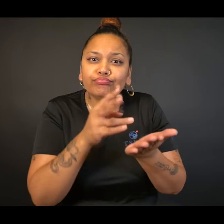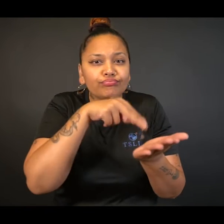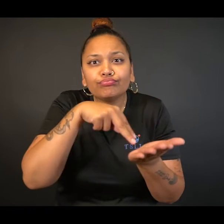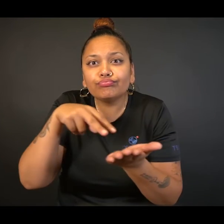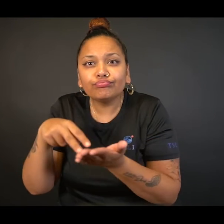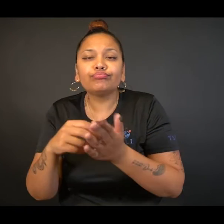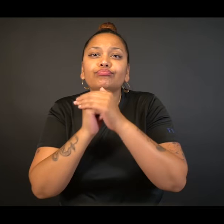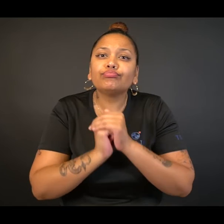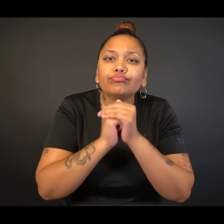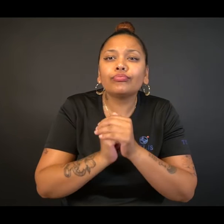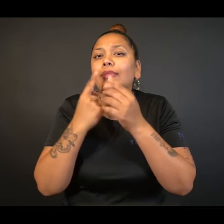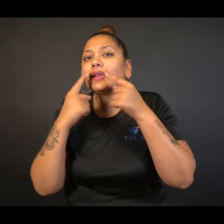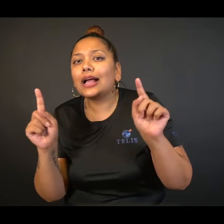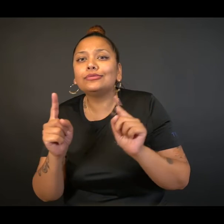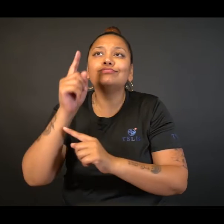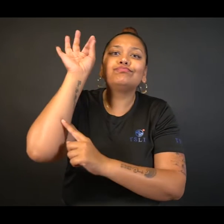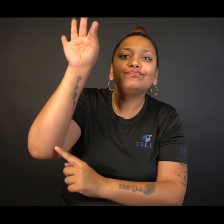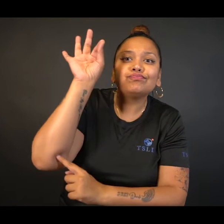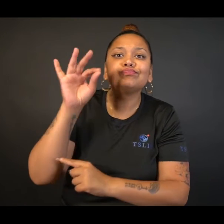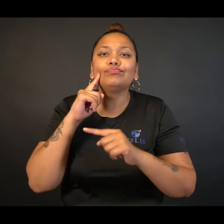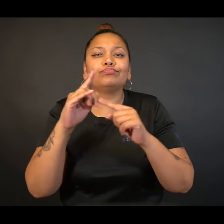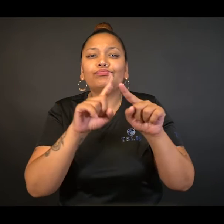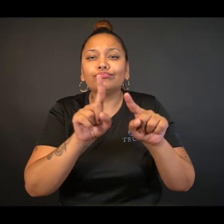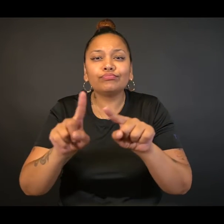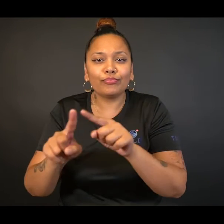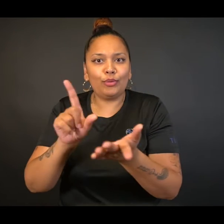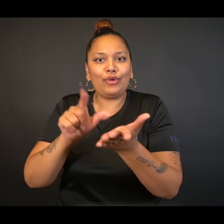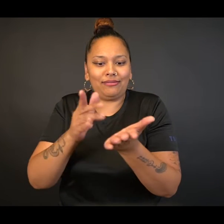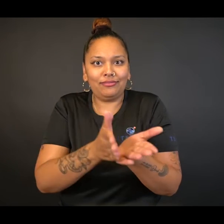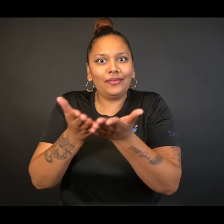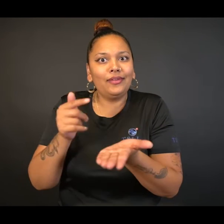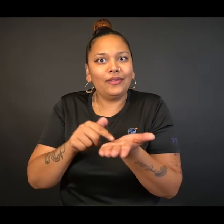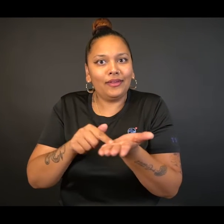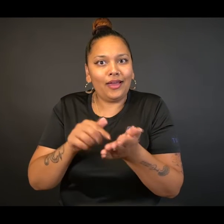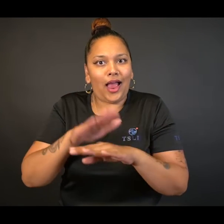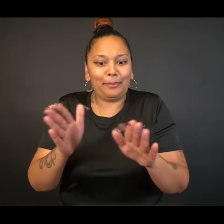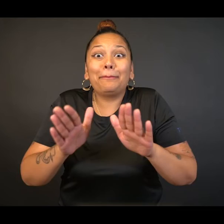recite at church because it was in a printed bulletin.